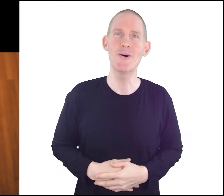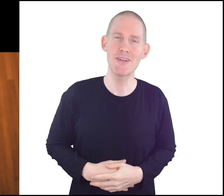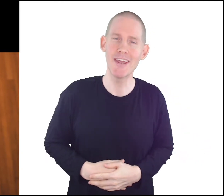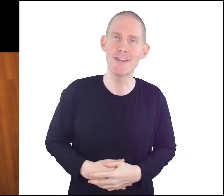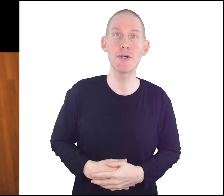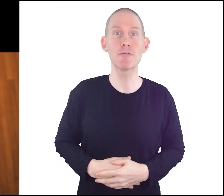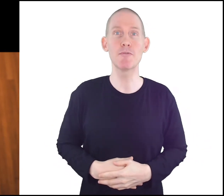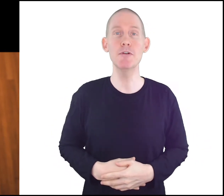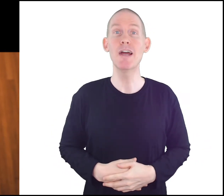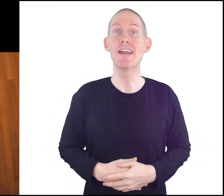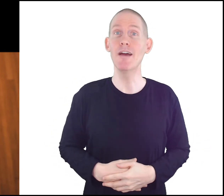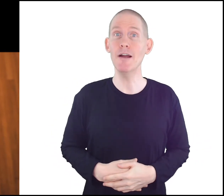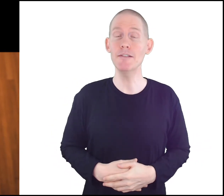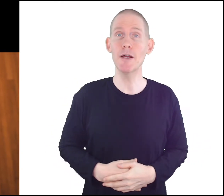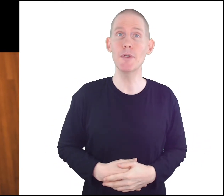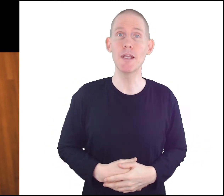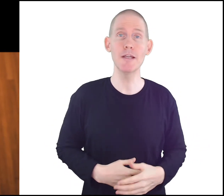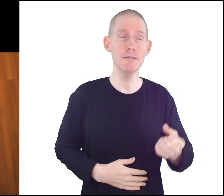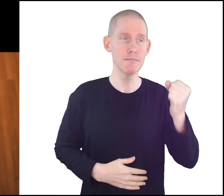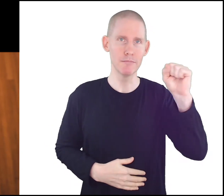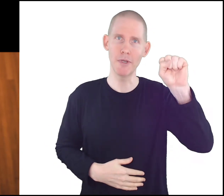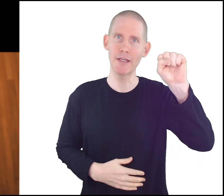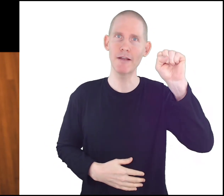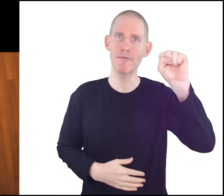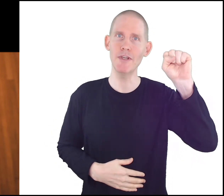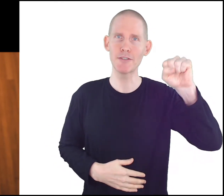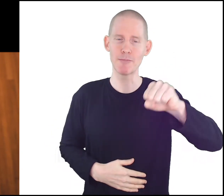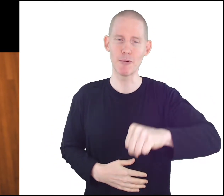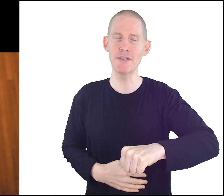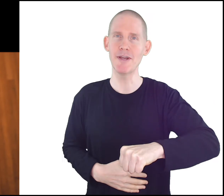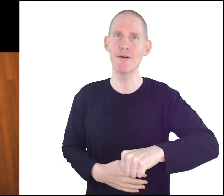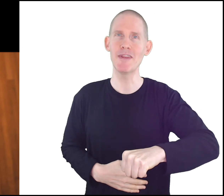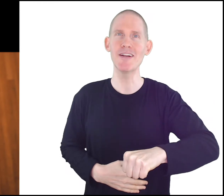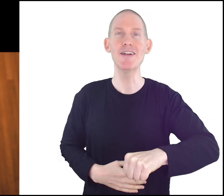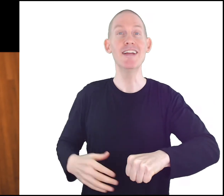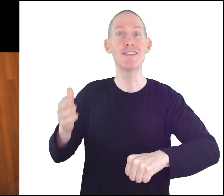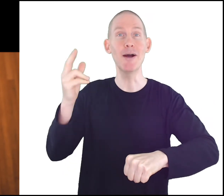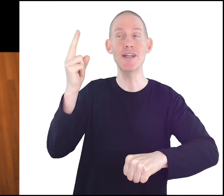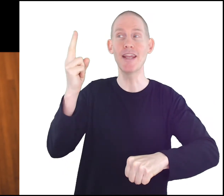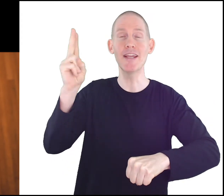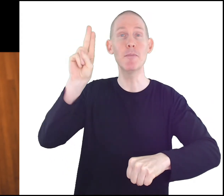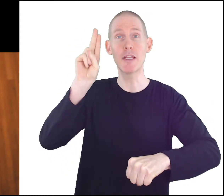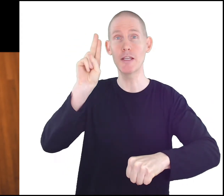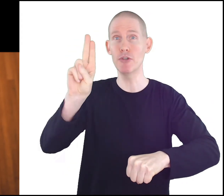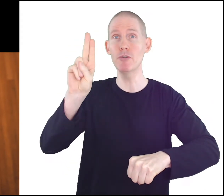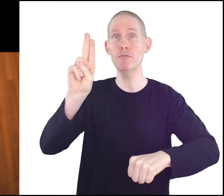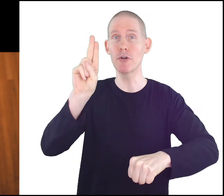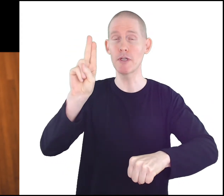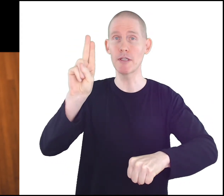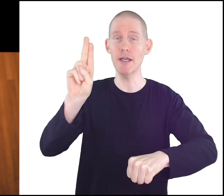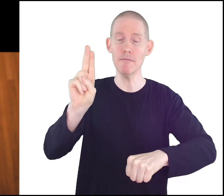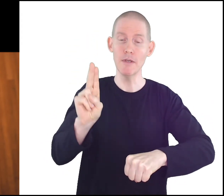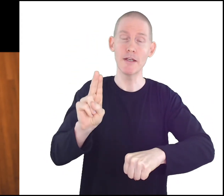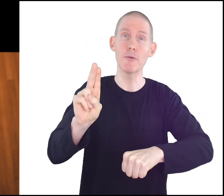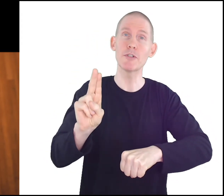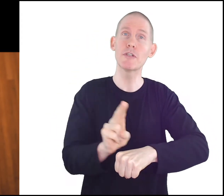Okay, quick review. Non-dominant hand, make that fist, put it down there. Dominant hand, make a U, go like that. Now we're just going to